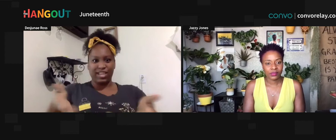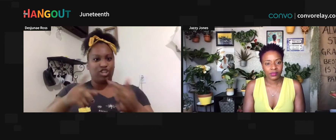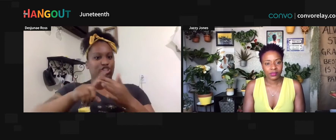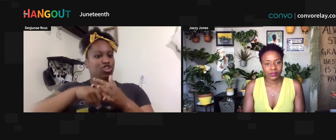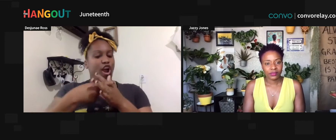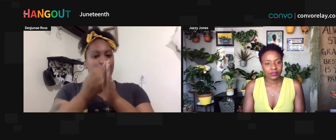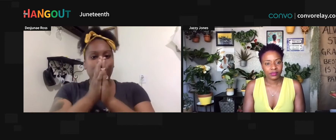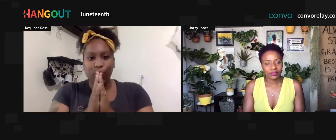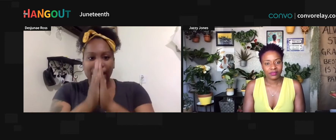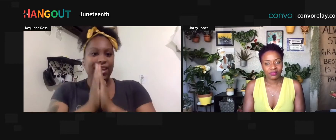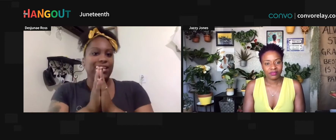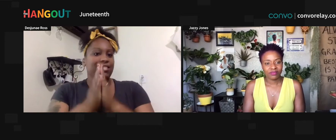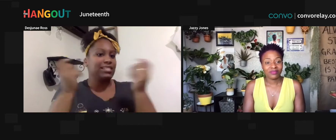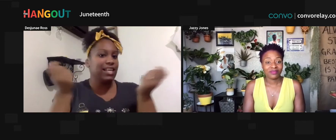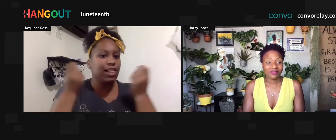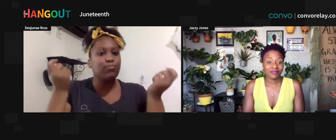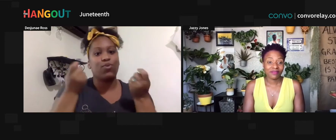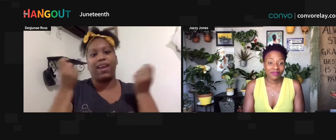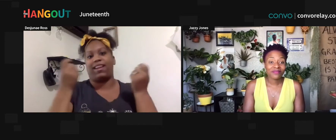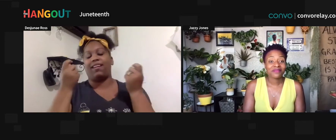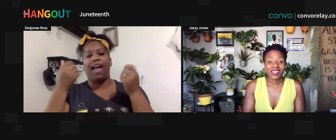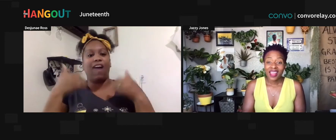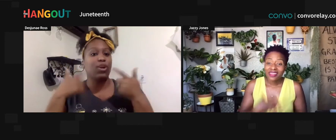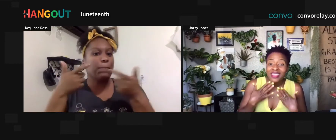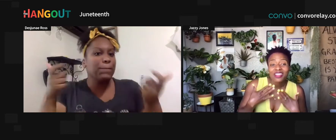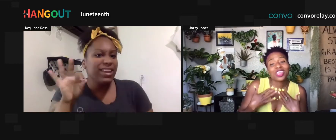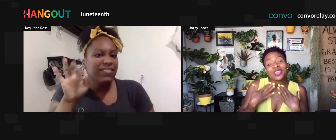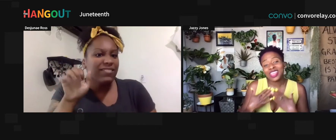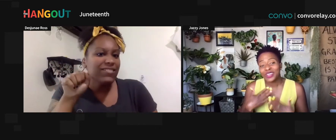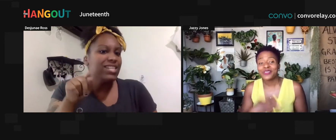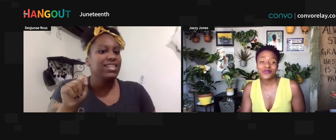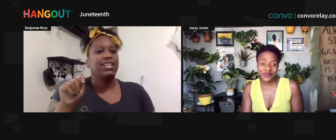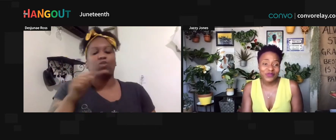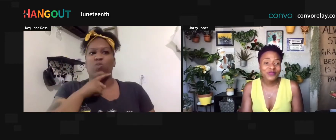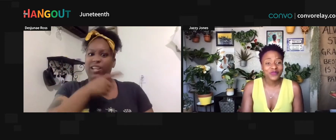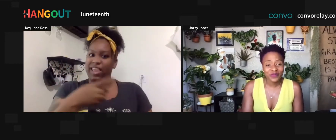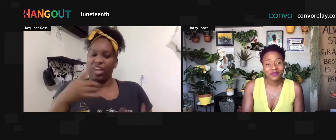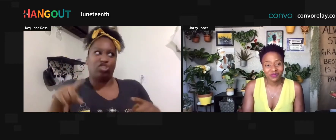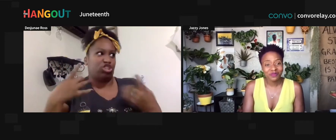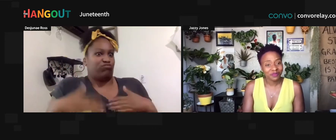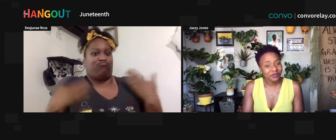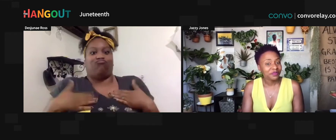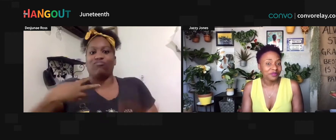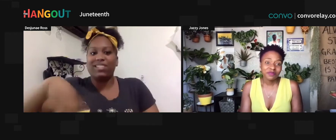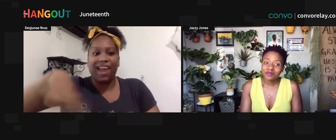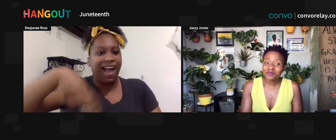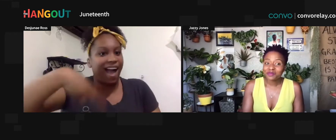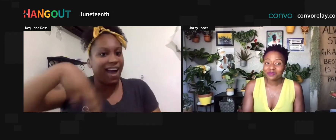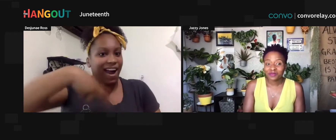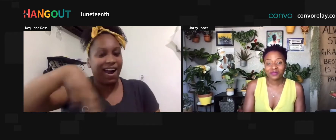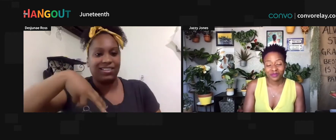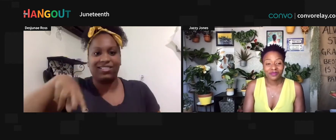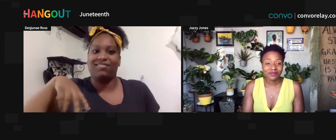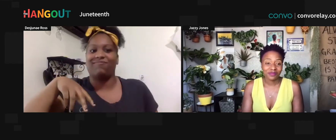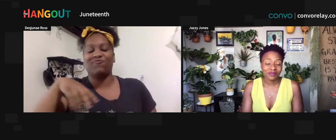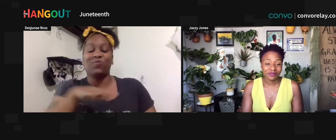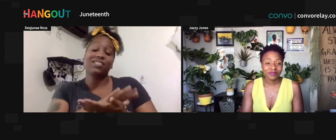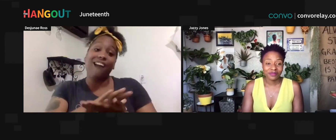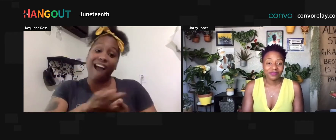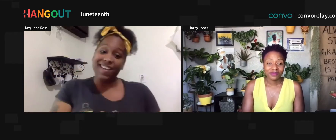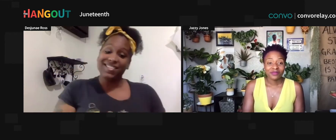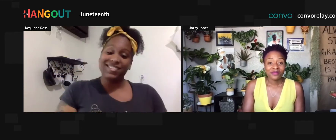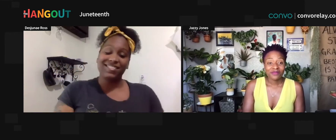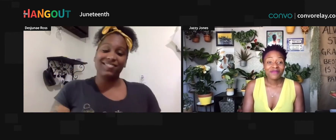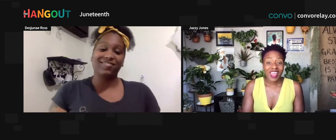out the news, they started praying, they started celebrating, they started rejoicing. They had a humongous feast. They started